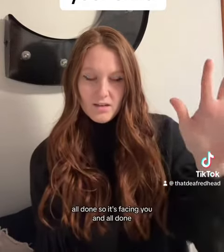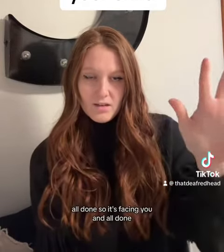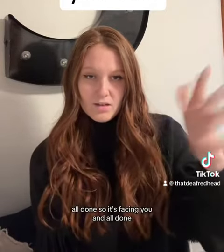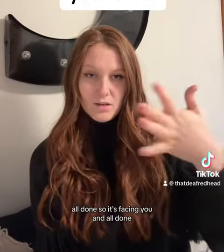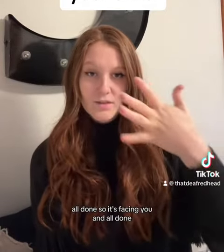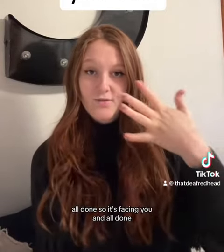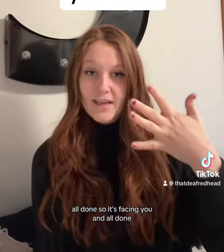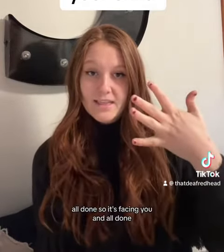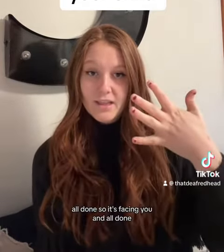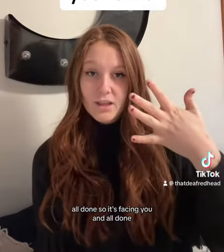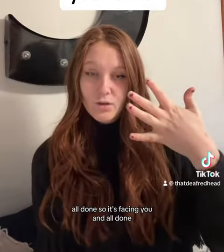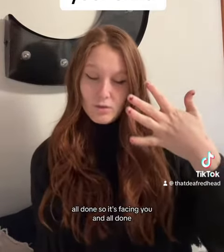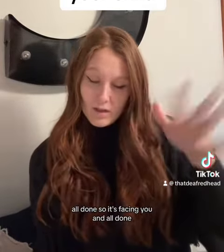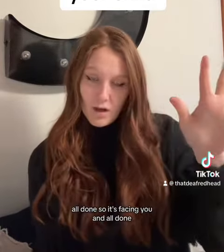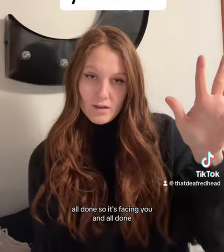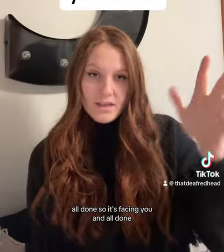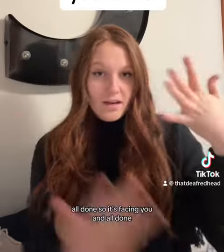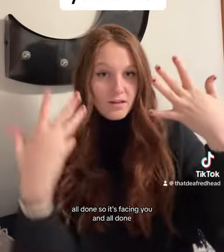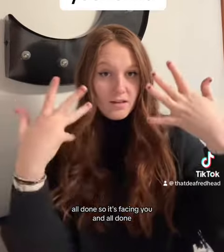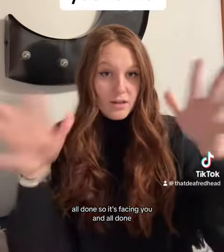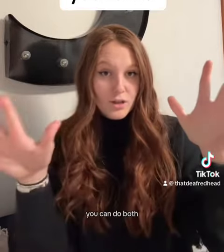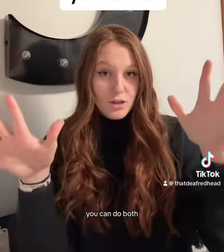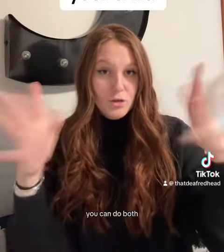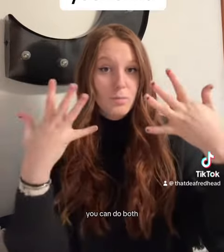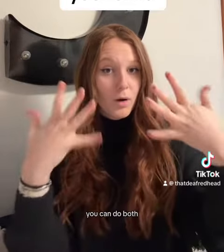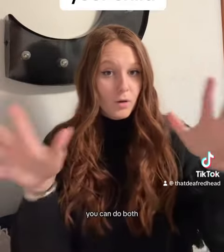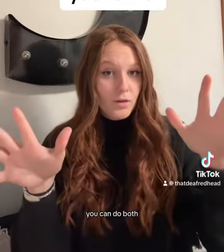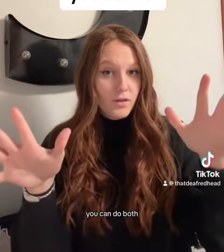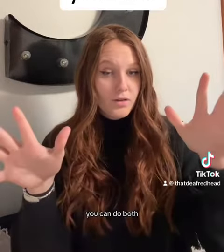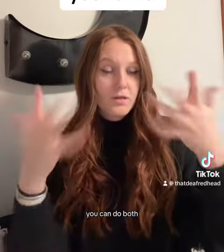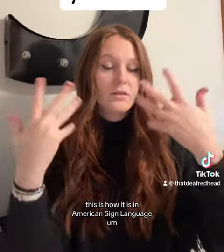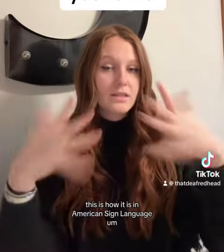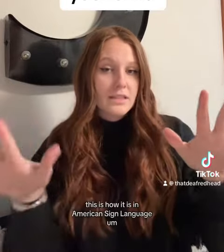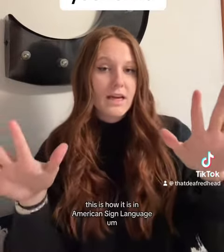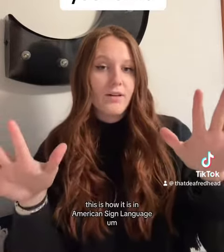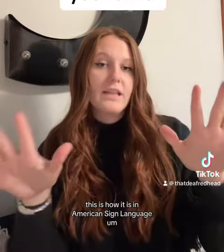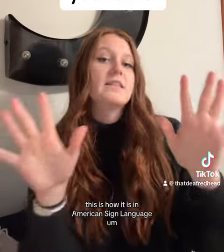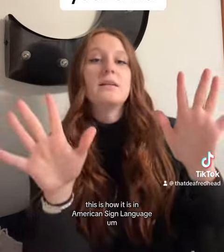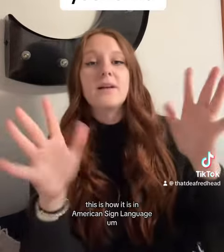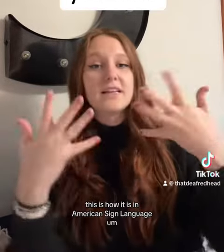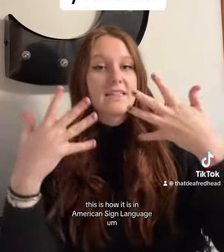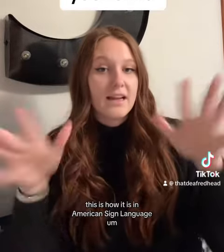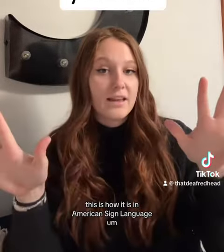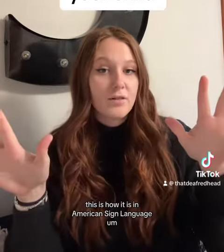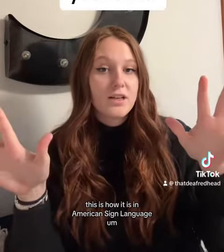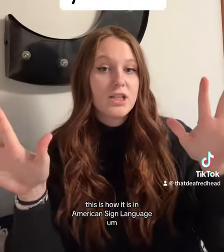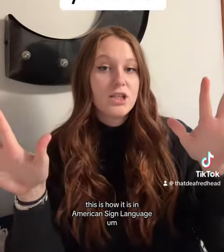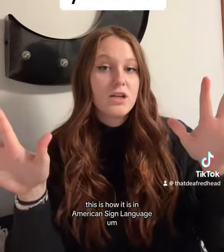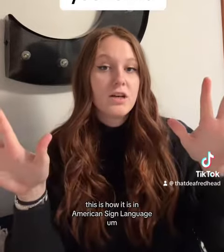So it's facing you and all done. You can do both. This is how it is in American Sign Language.